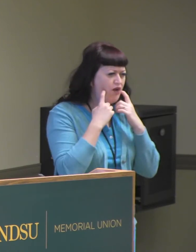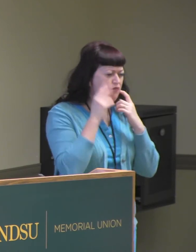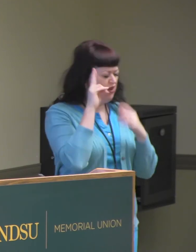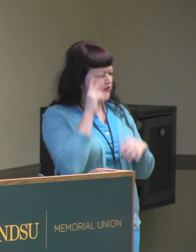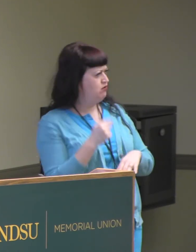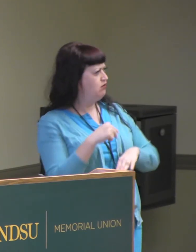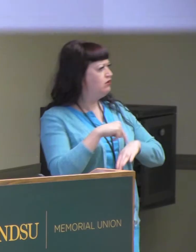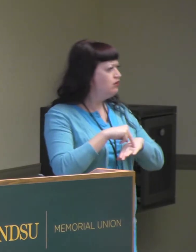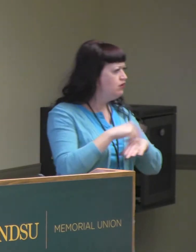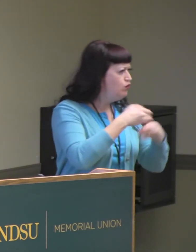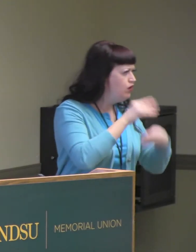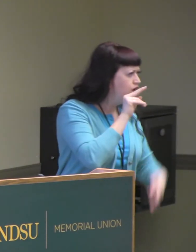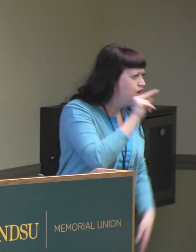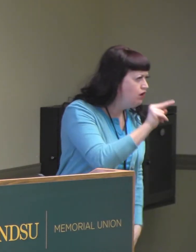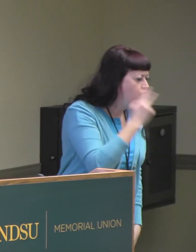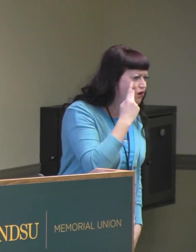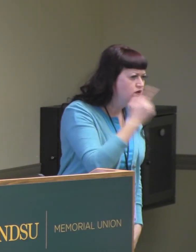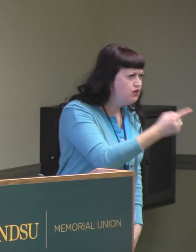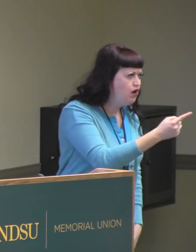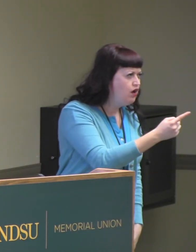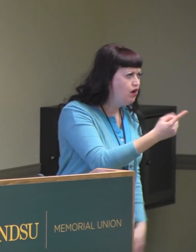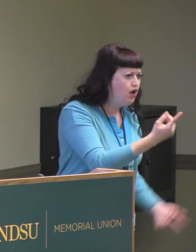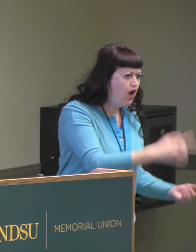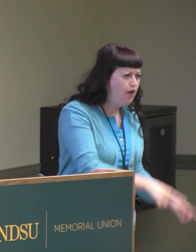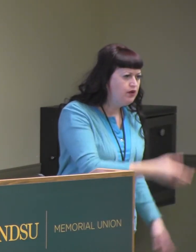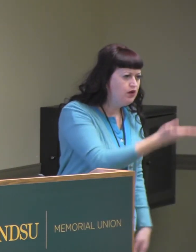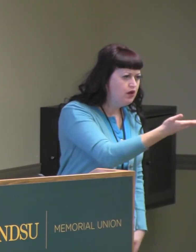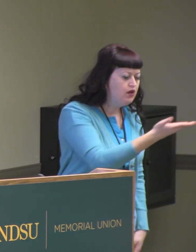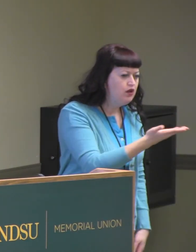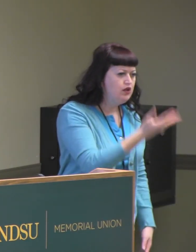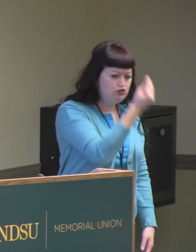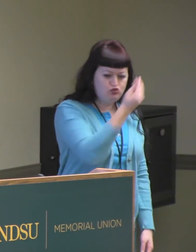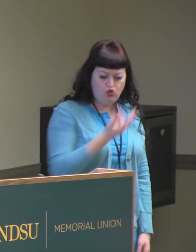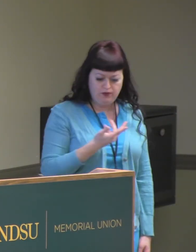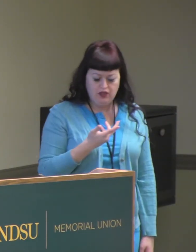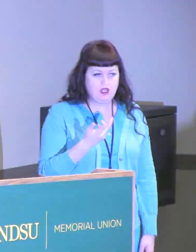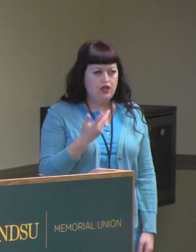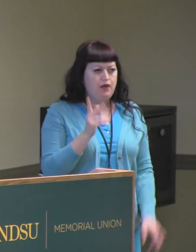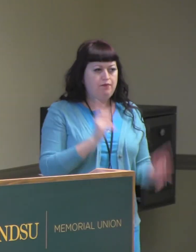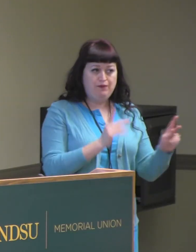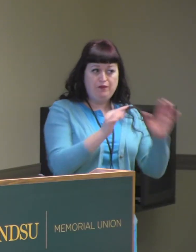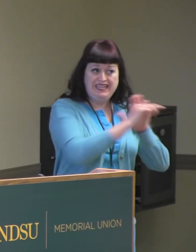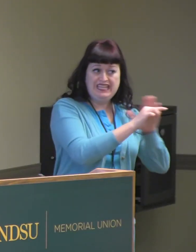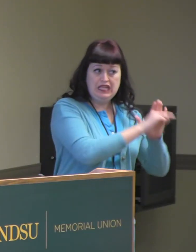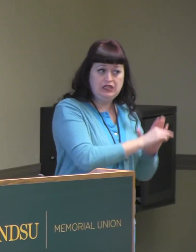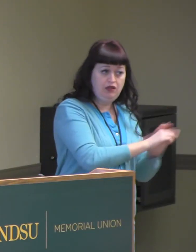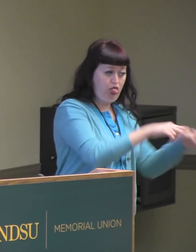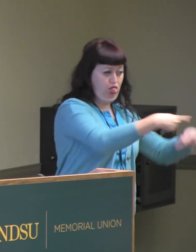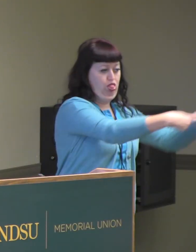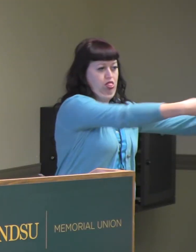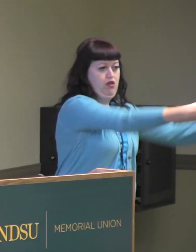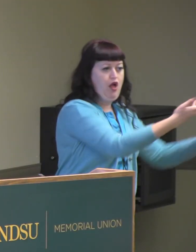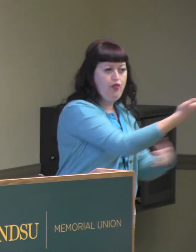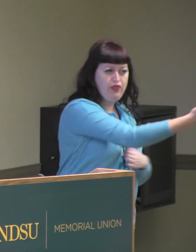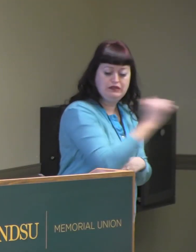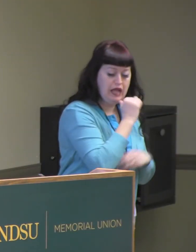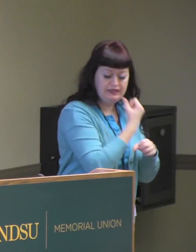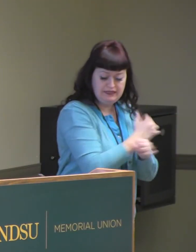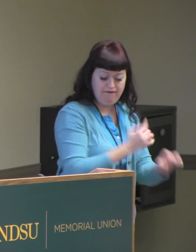the window, he saw exactly what was happening and told us that people were being killed out there. It was not safe for